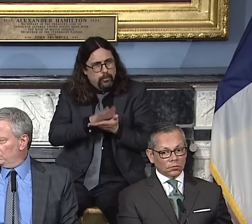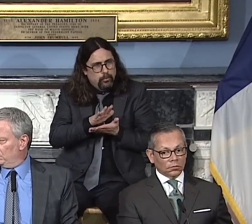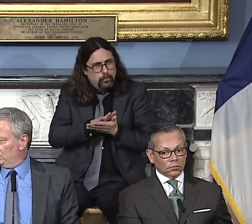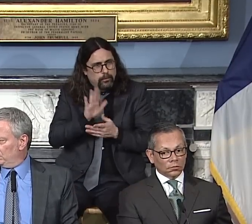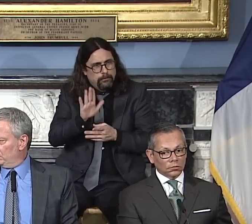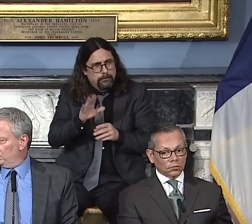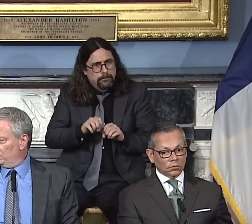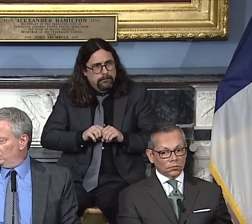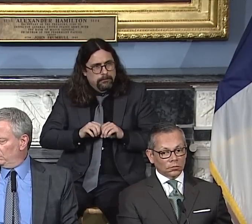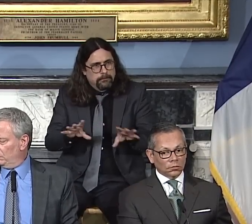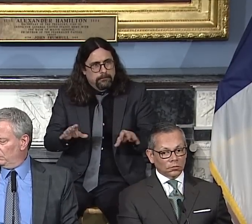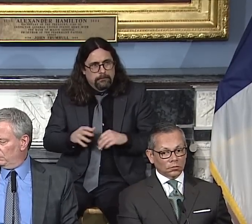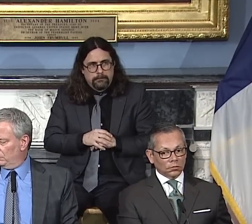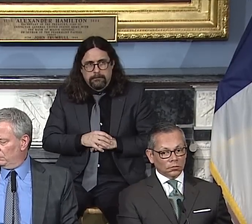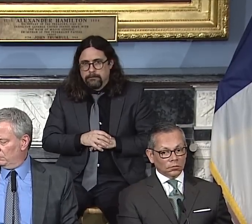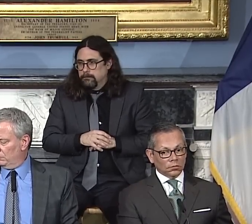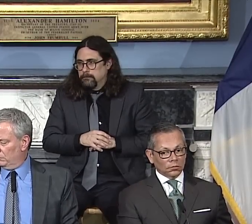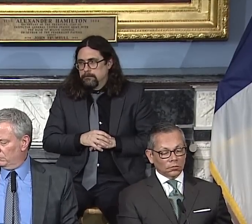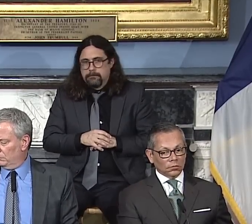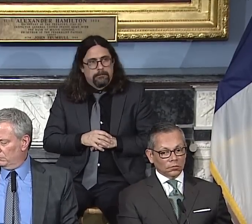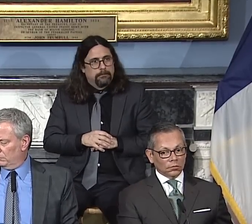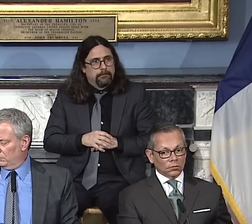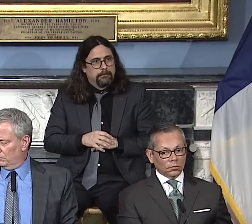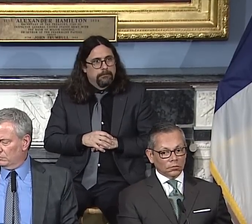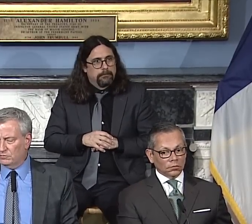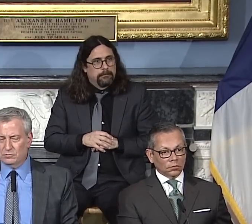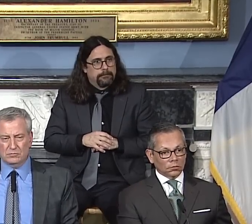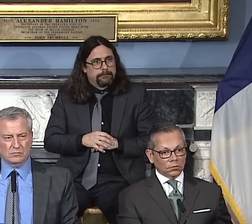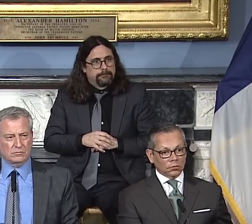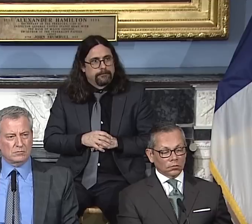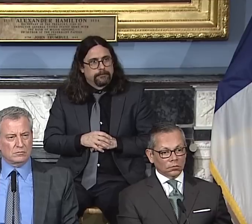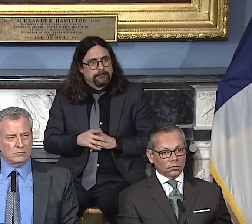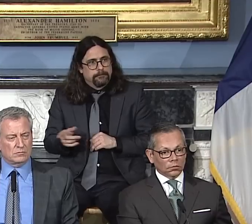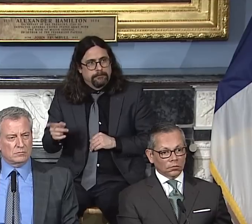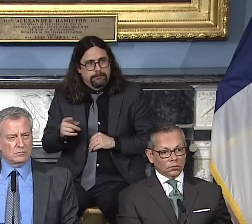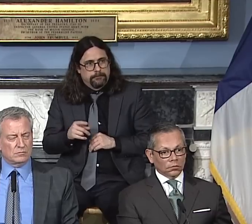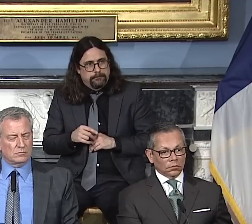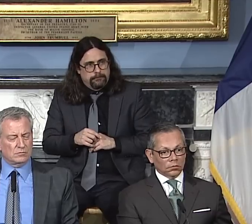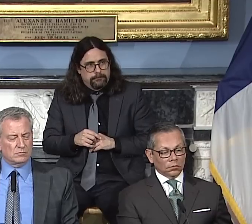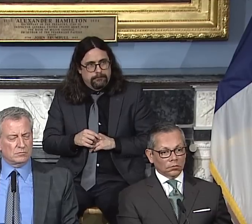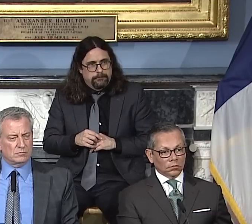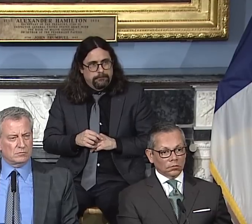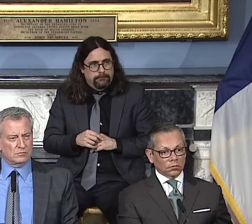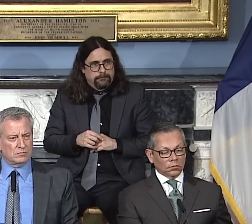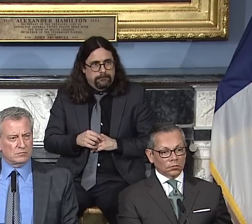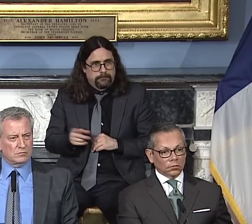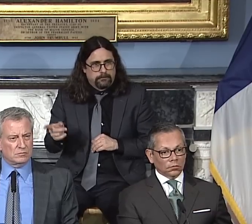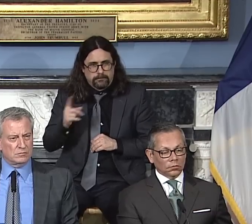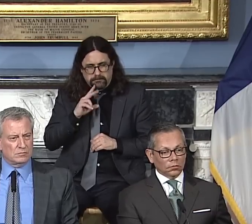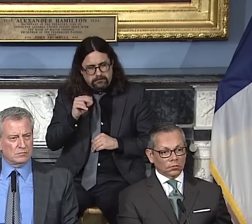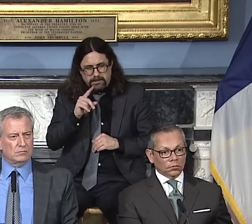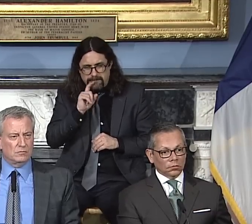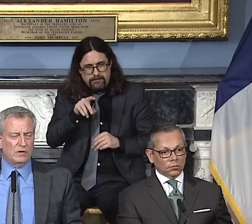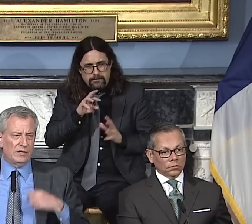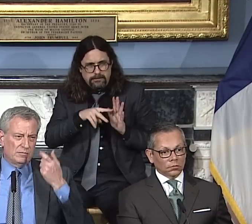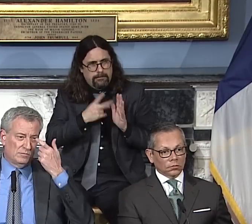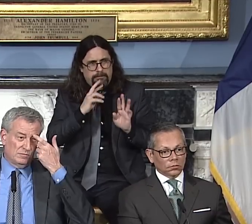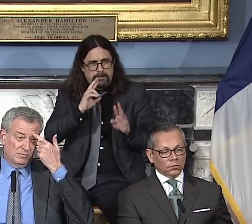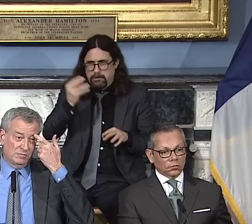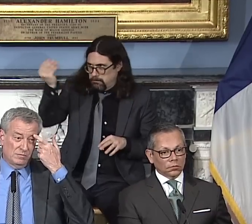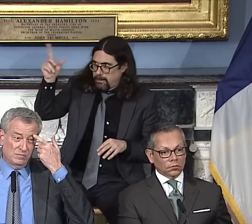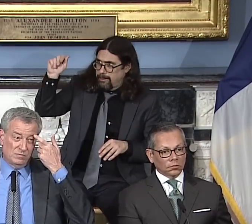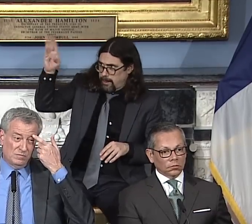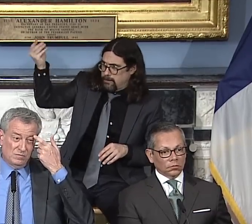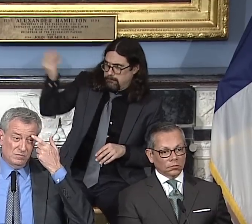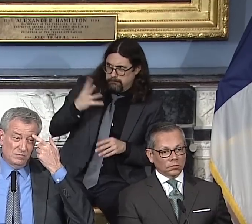run the tests, and so there's no need to do that double reporting. Right, but in this case, for example, you did close the school because you learned